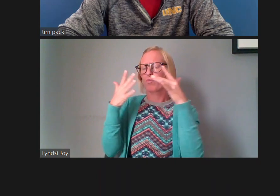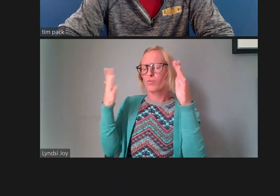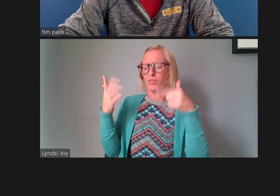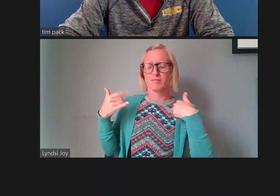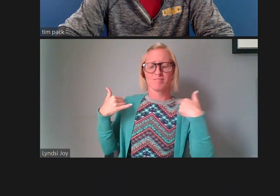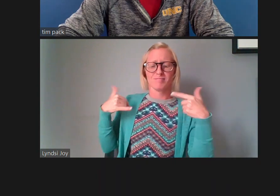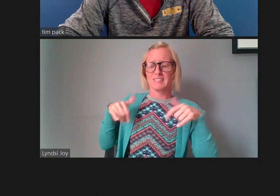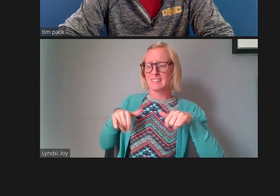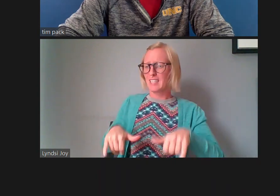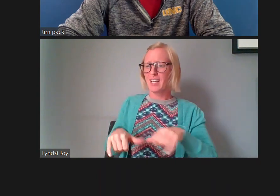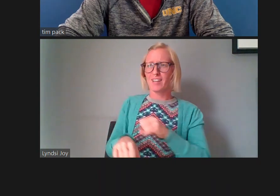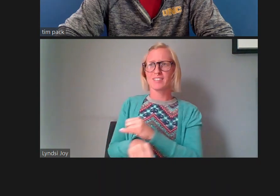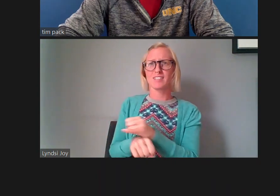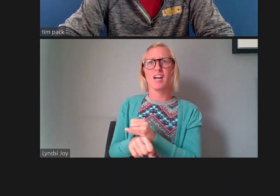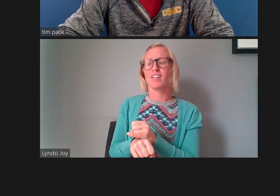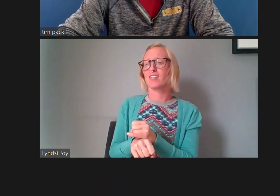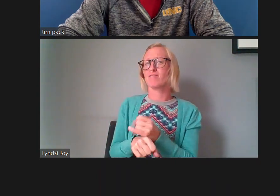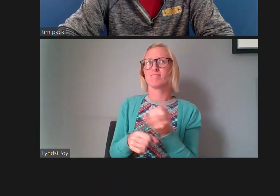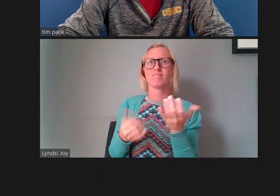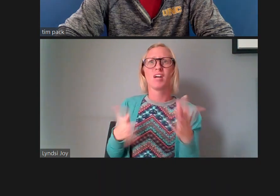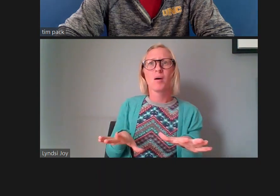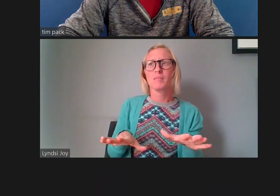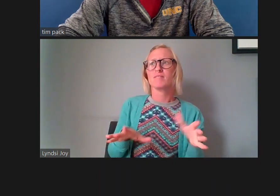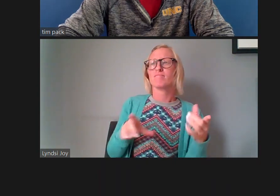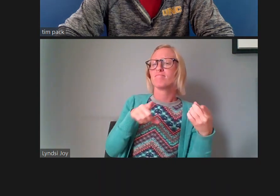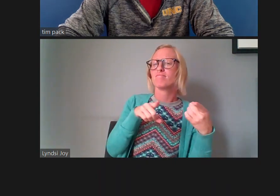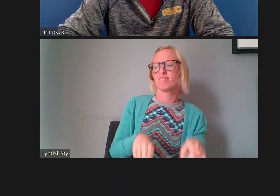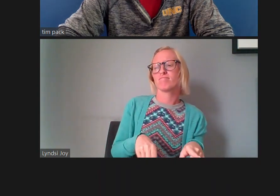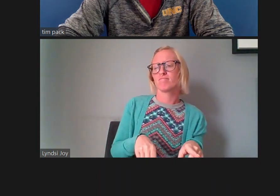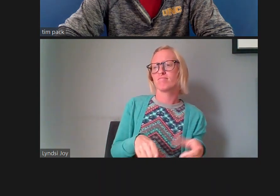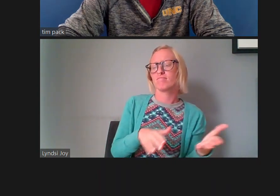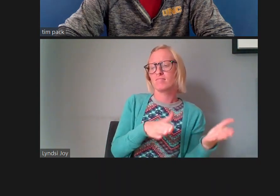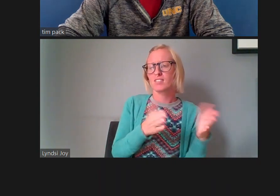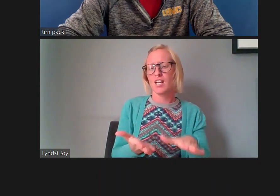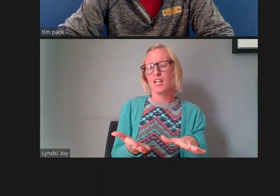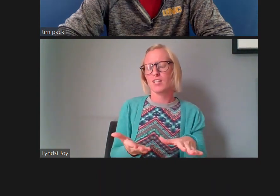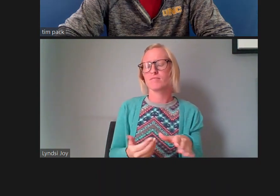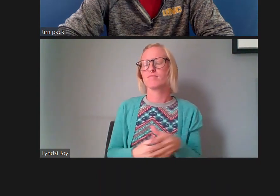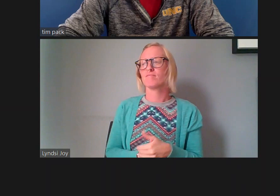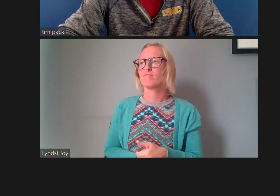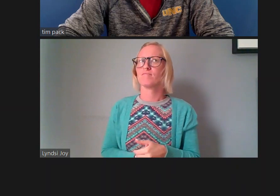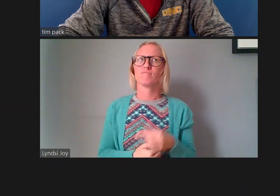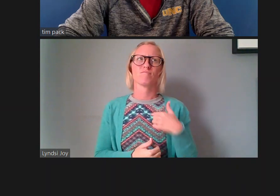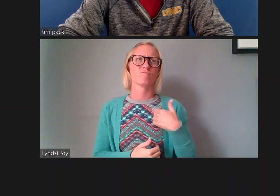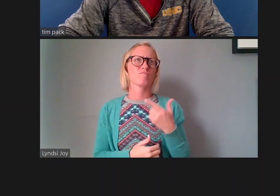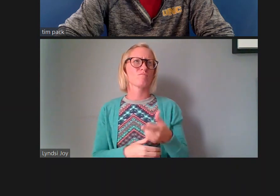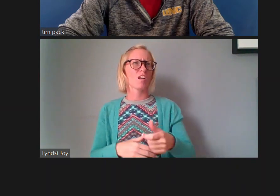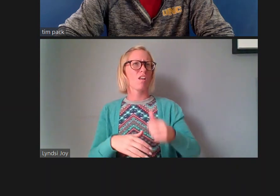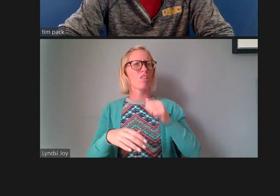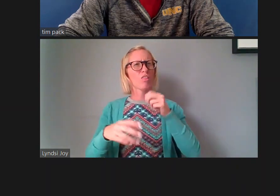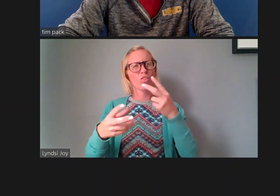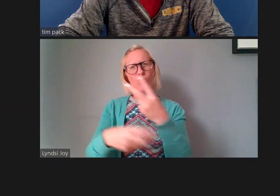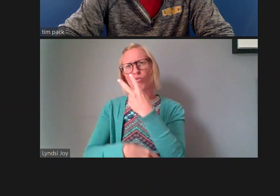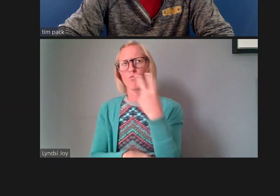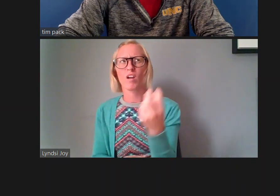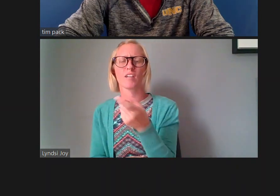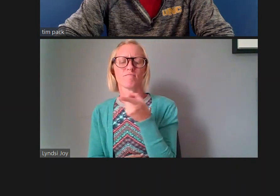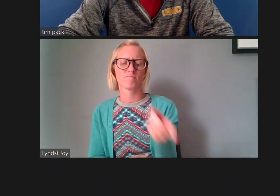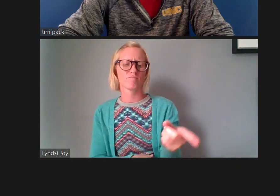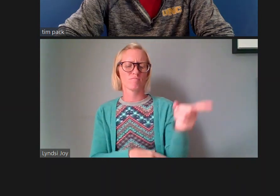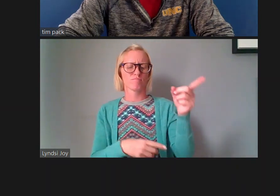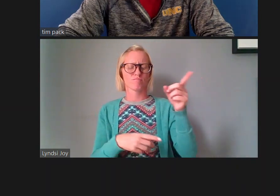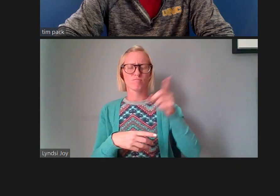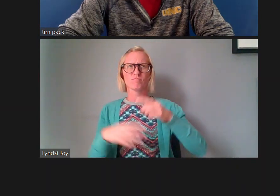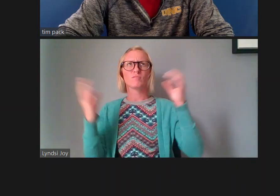die. With that word, the heat seemed to increase till it became a threatening weight, and the lagoon attacked them with a